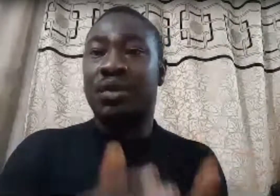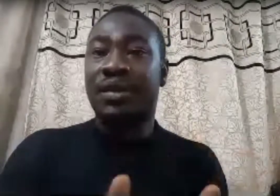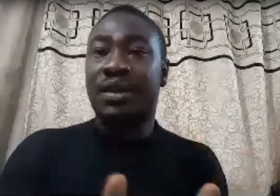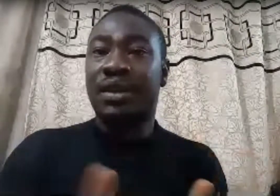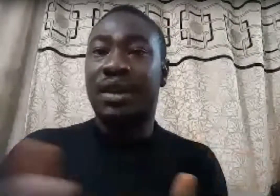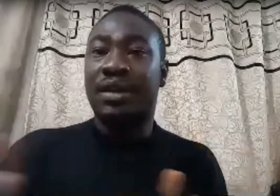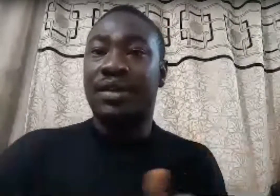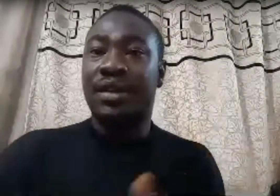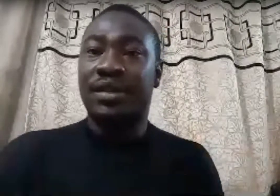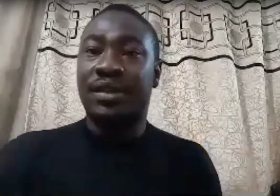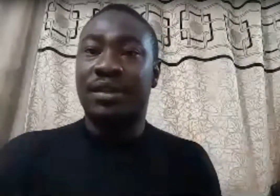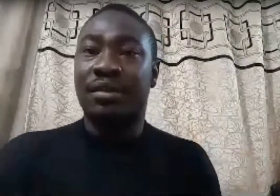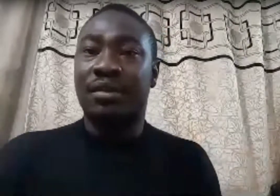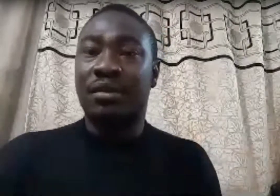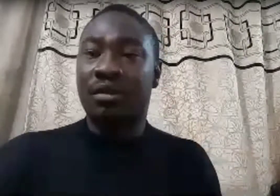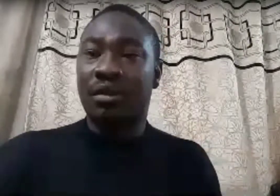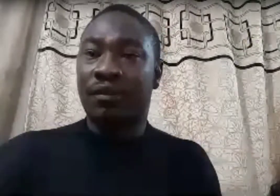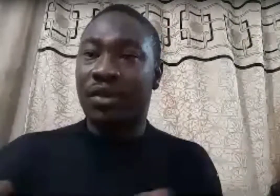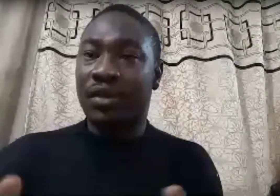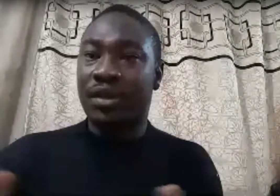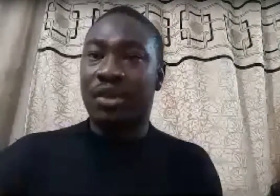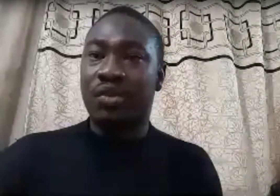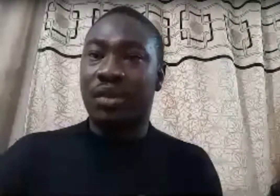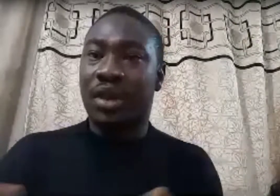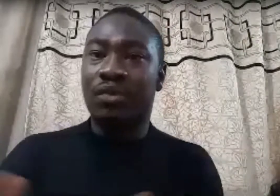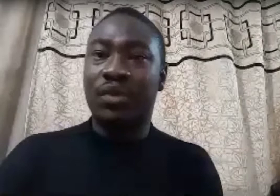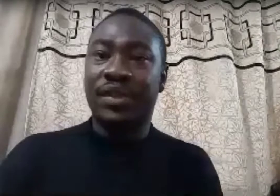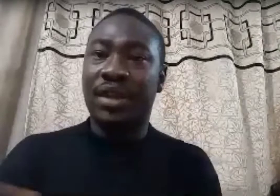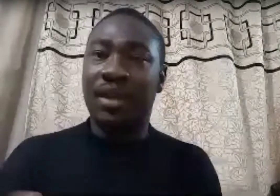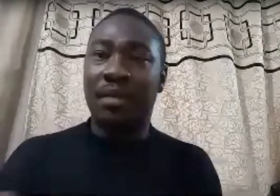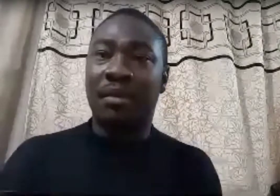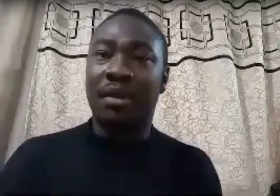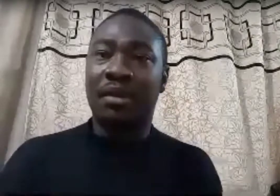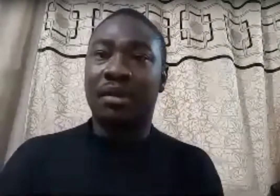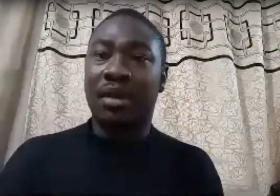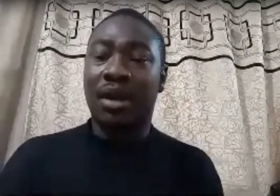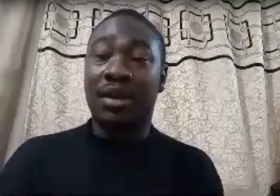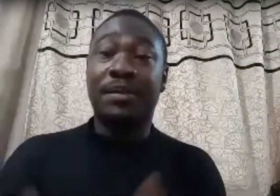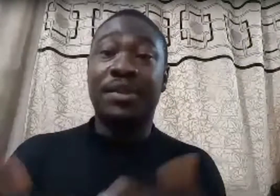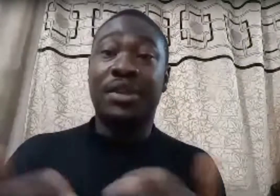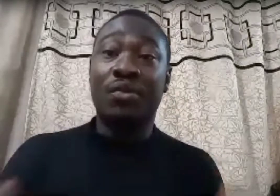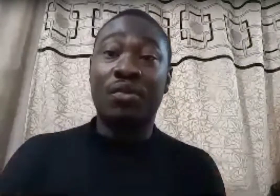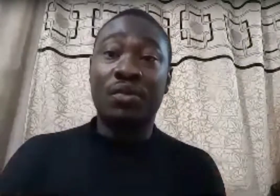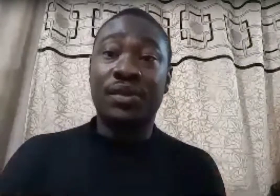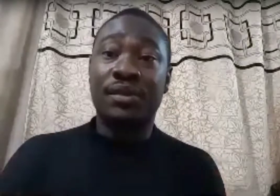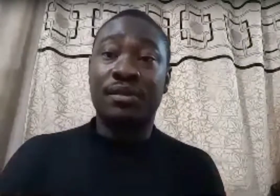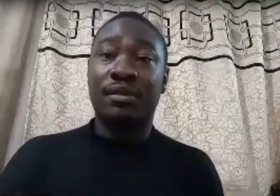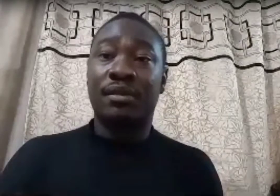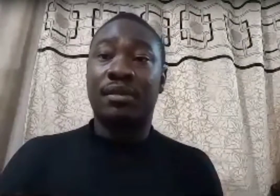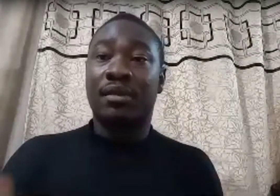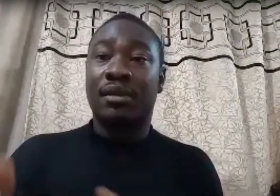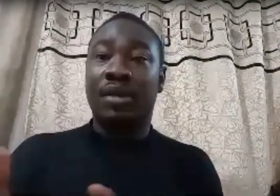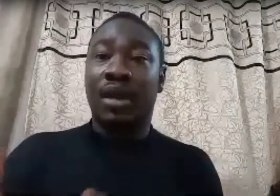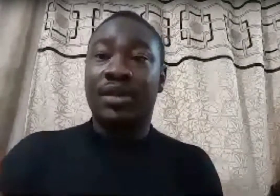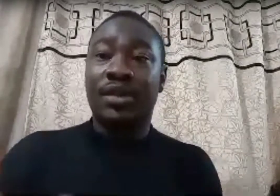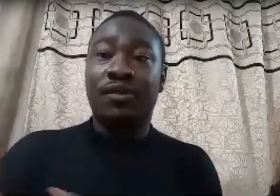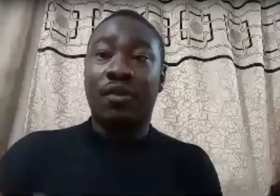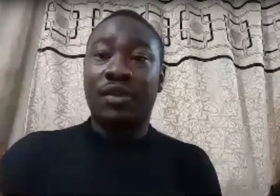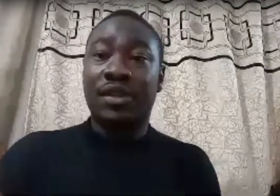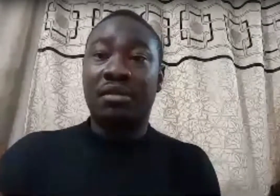figures in between, how do we sign them? Are there special rules? 30 to 40, 40 to 50? Now,